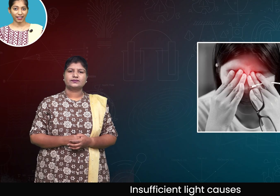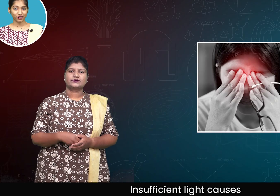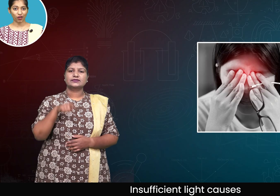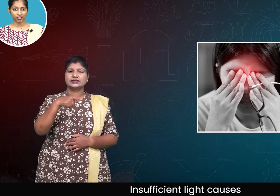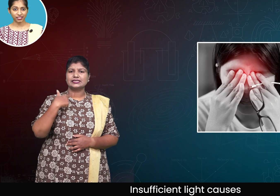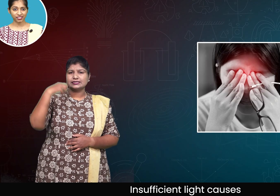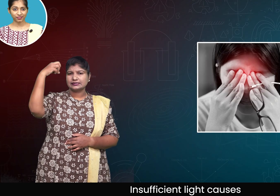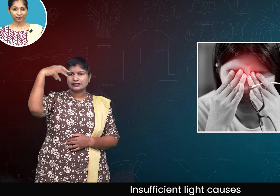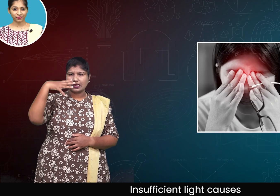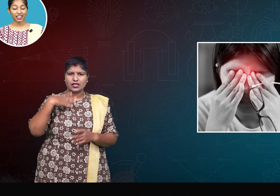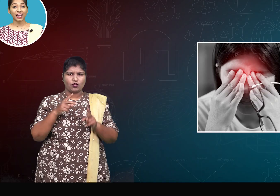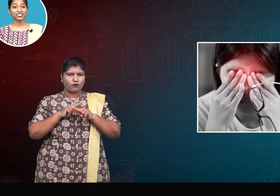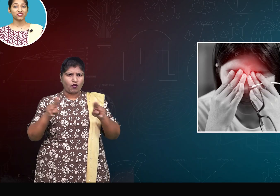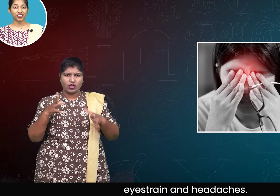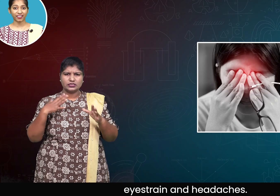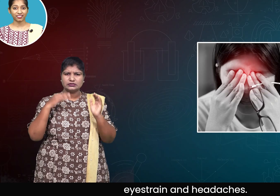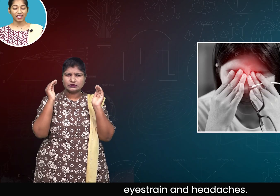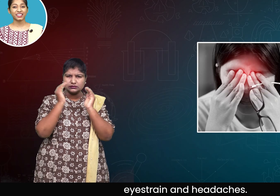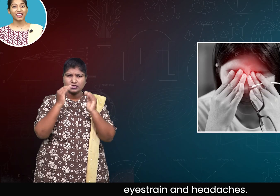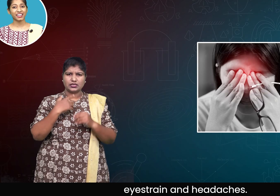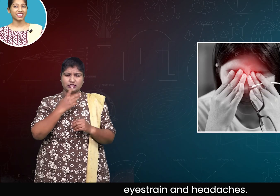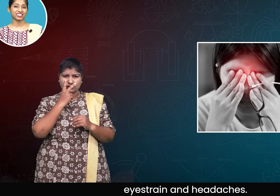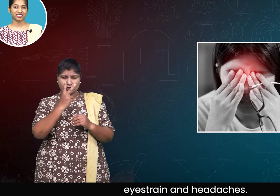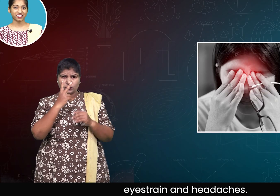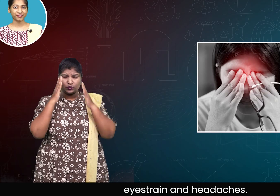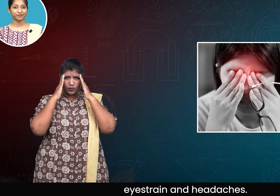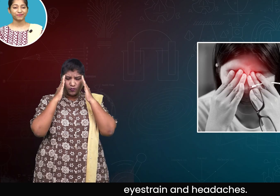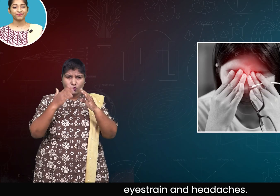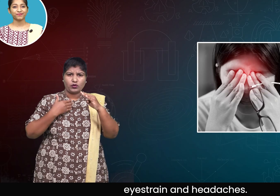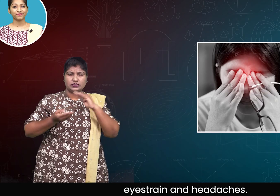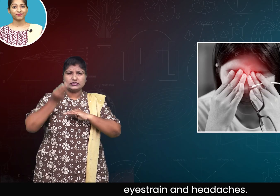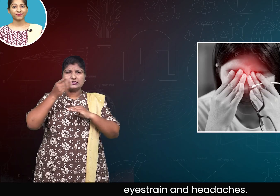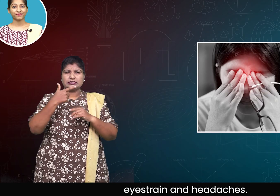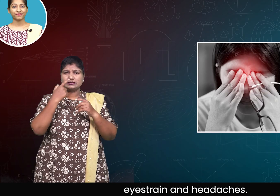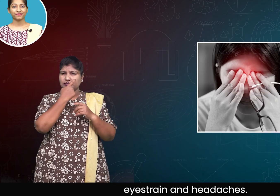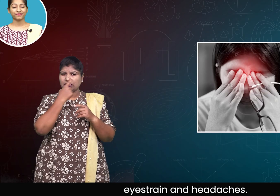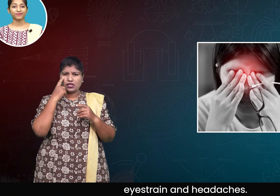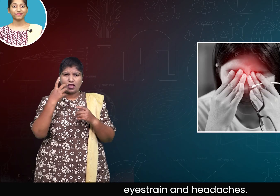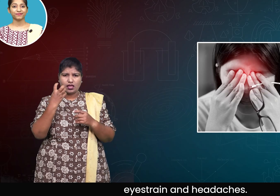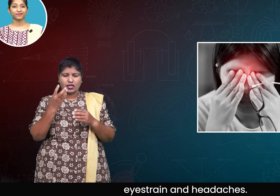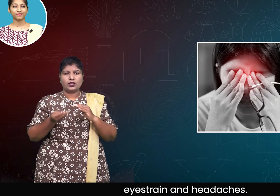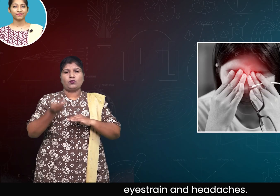Insufficient light causes eye strain and headaches.